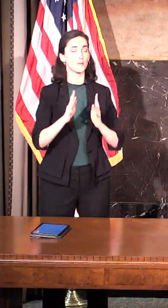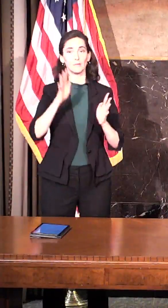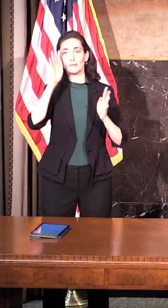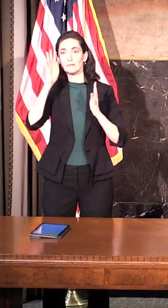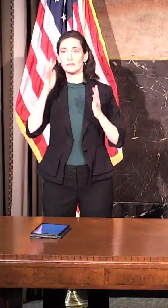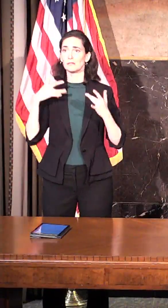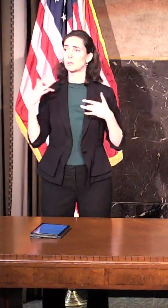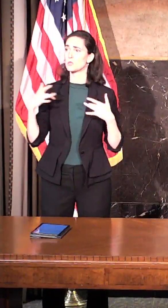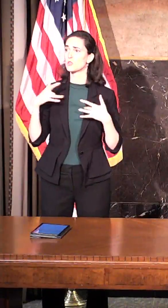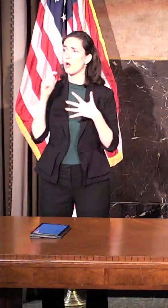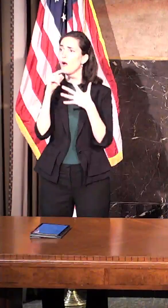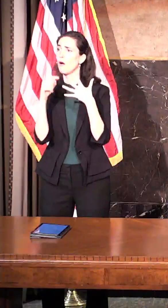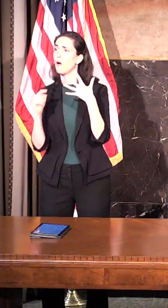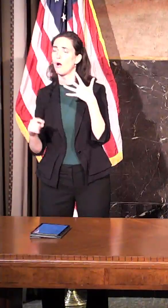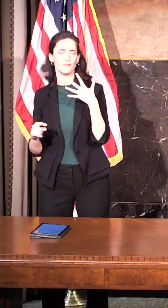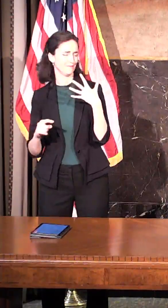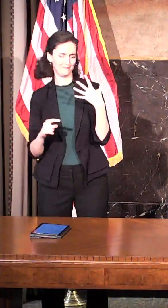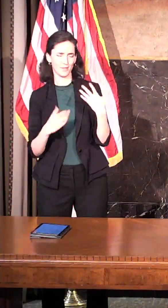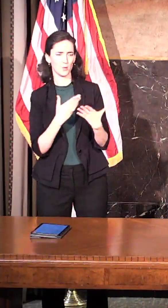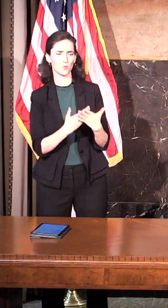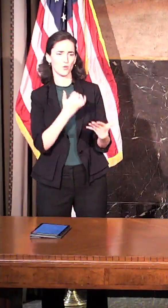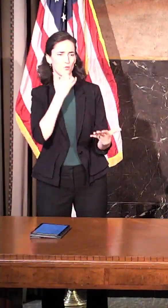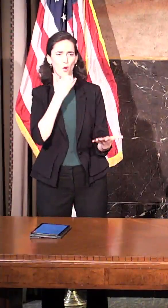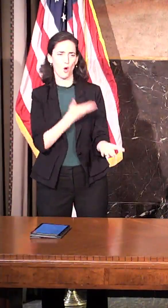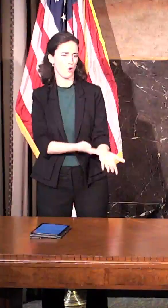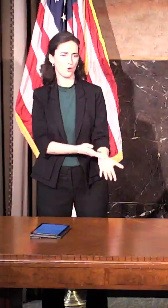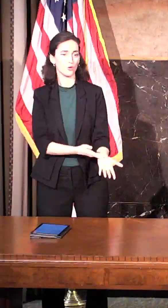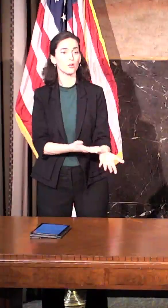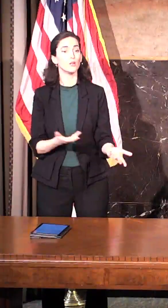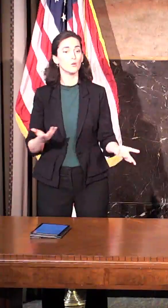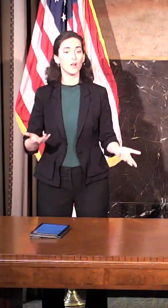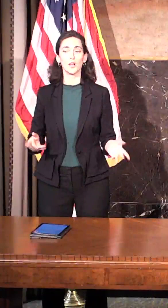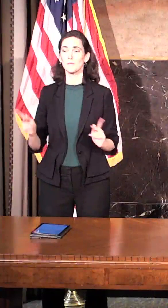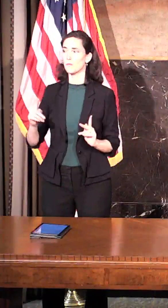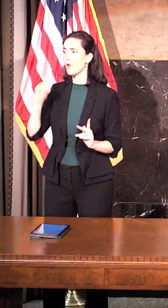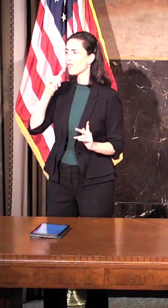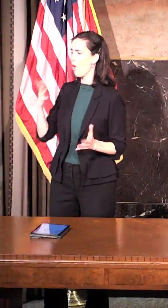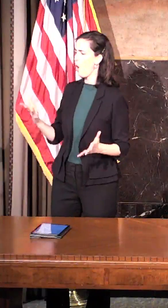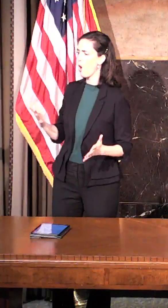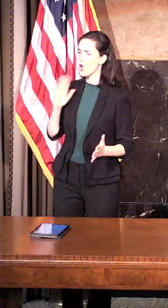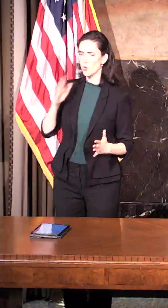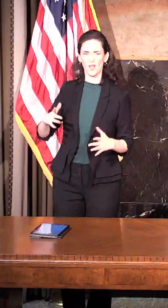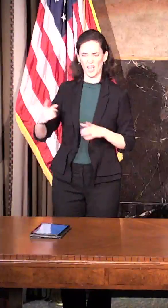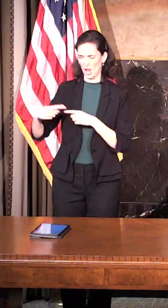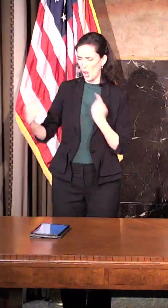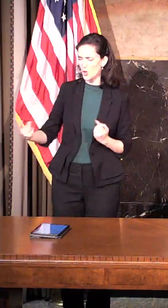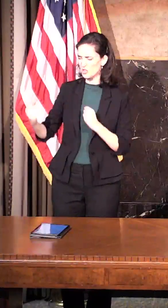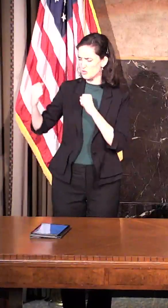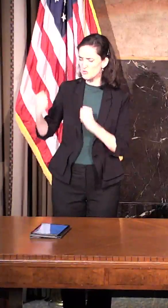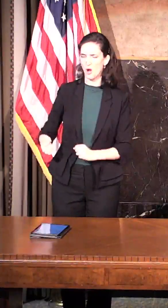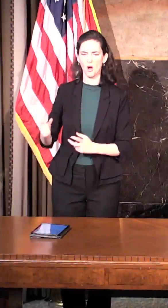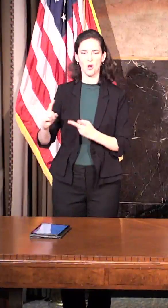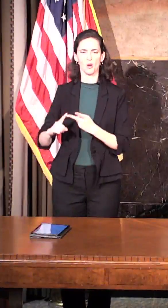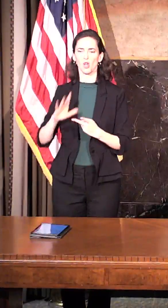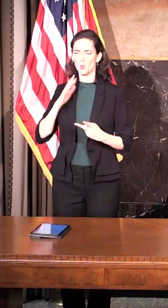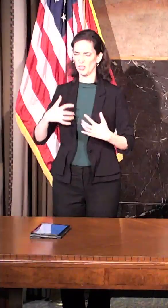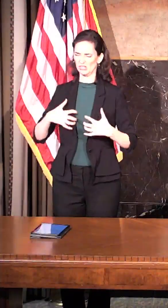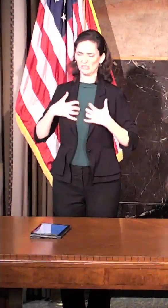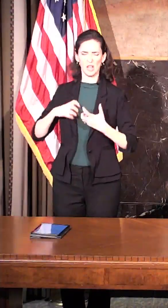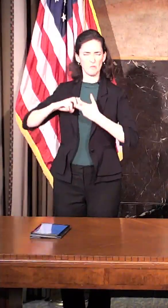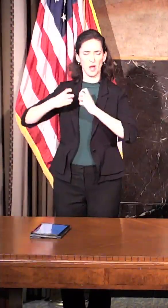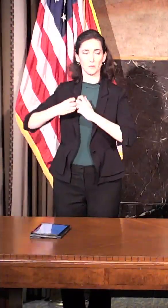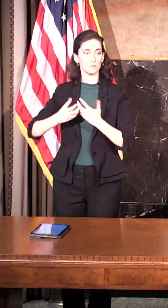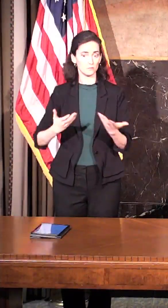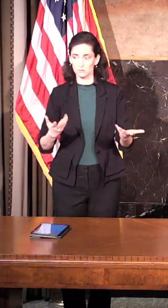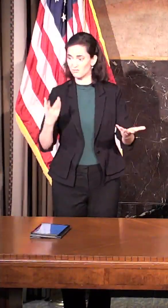concern that was out there at the outset that people would have immediate and severe allergic reactions in considerable numbers. We're just not